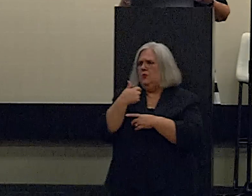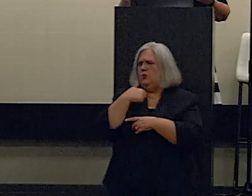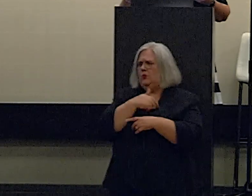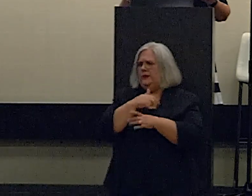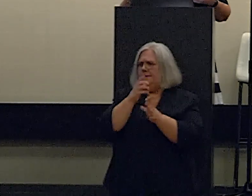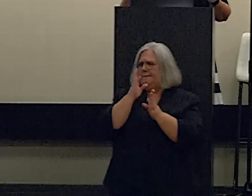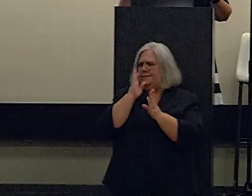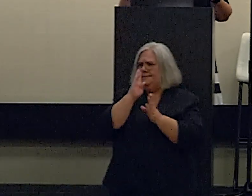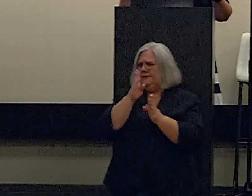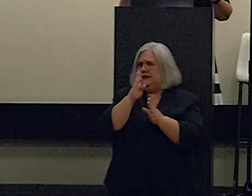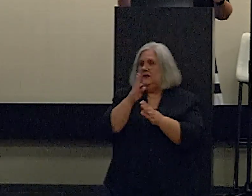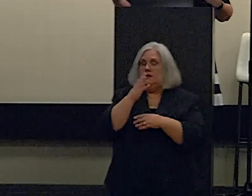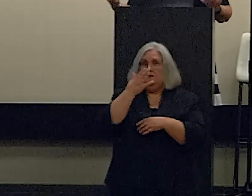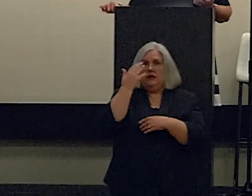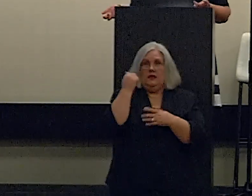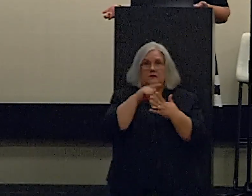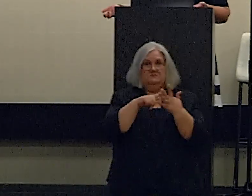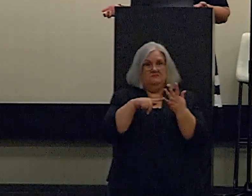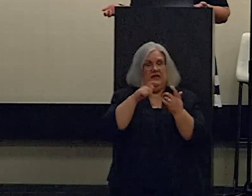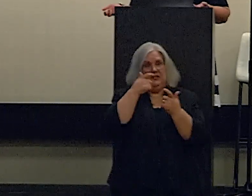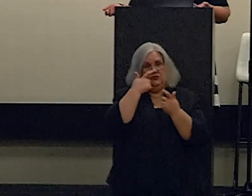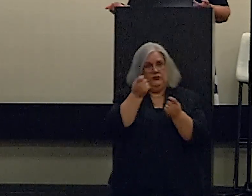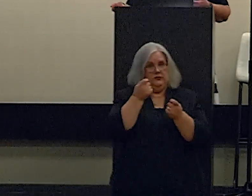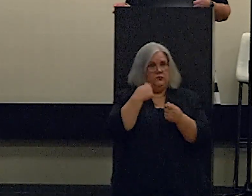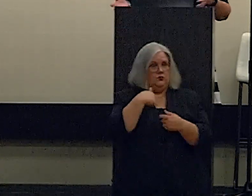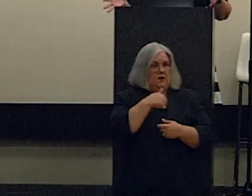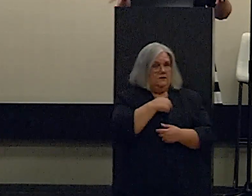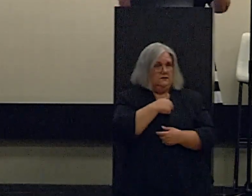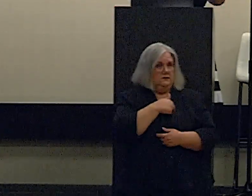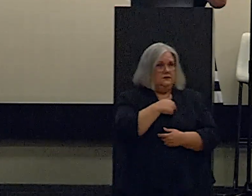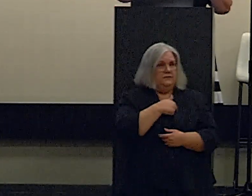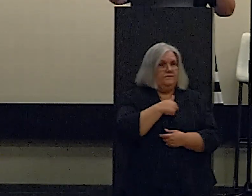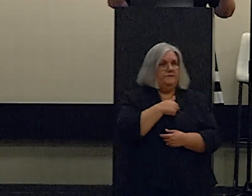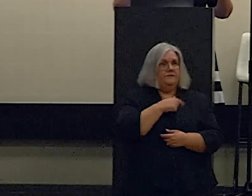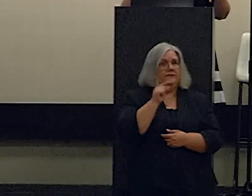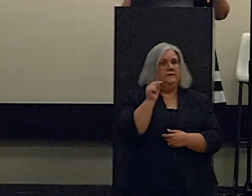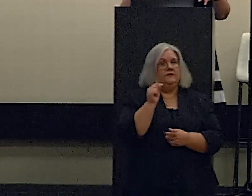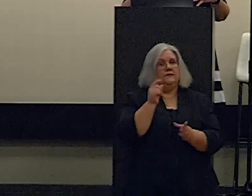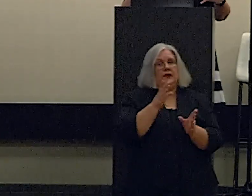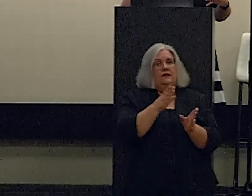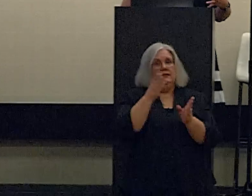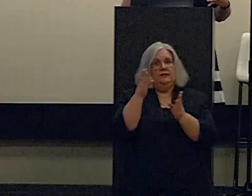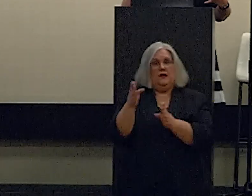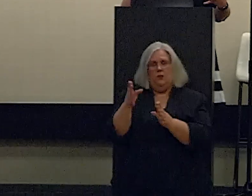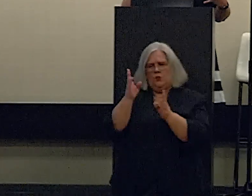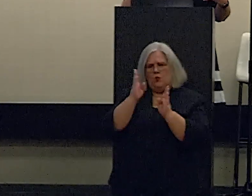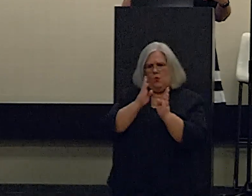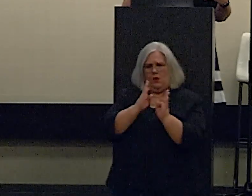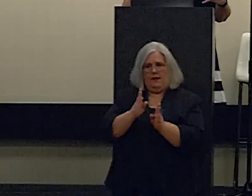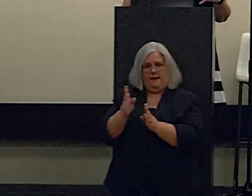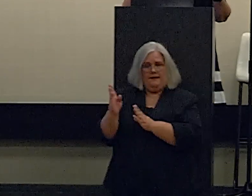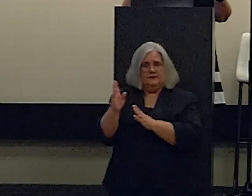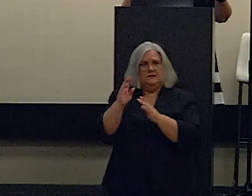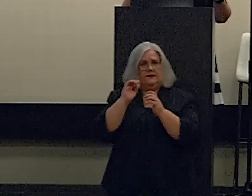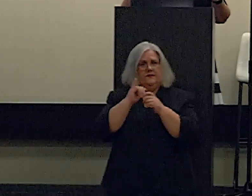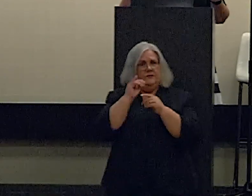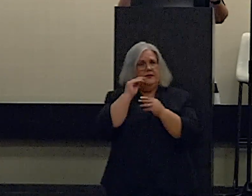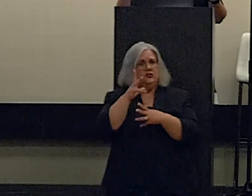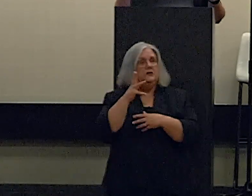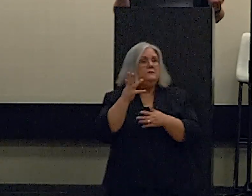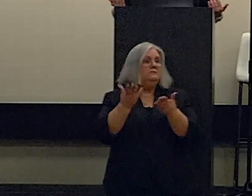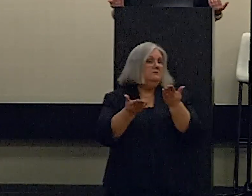things because they are interesting to us. And then we're going to organize all that information. Maybe we're listening to